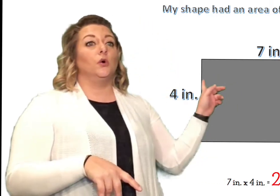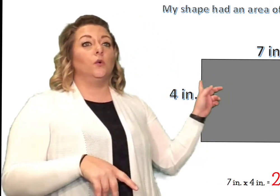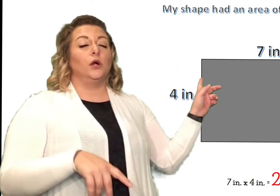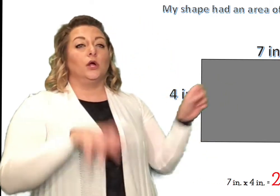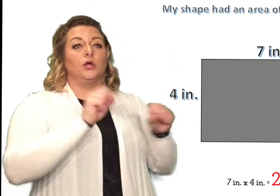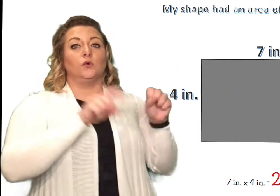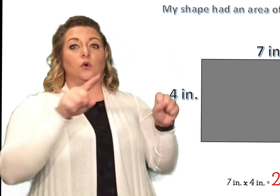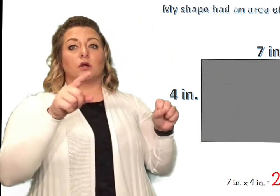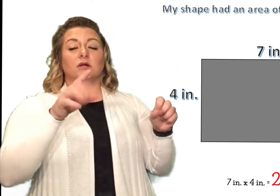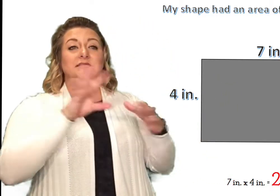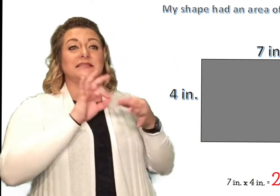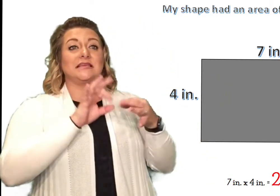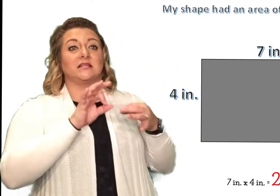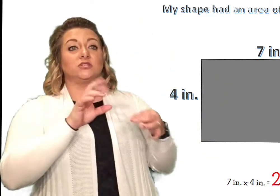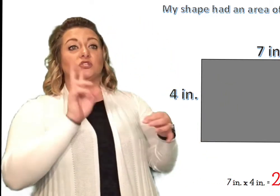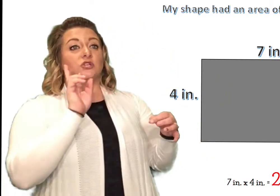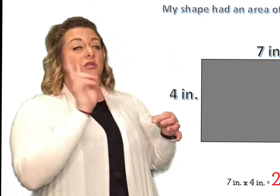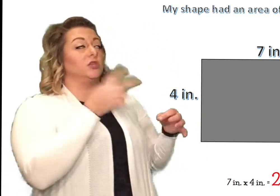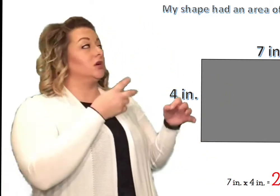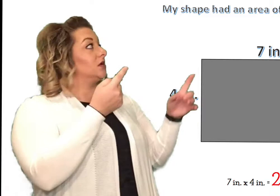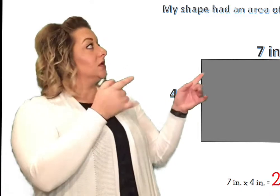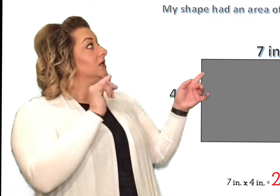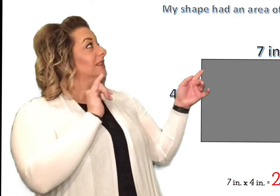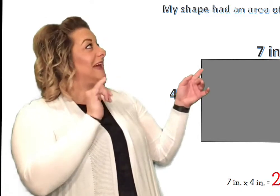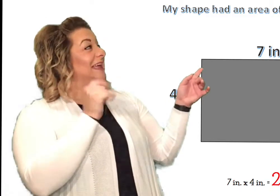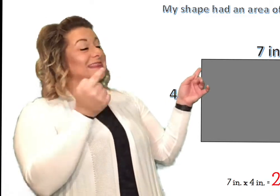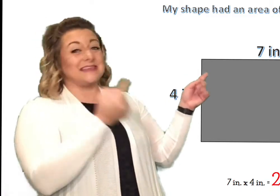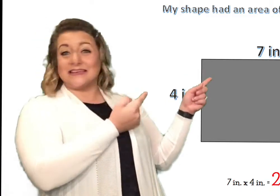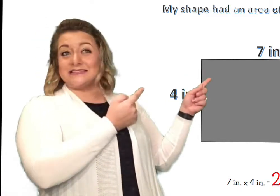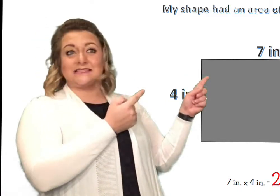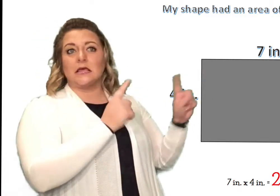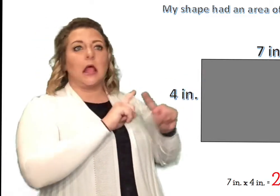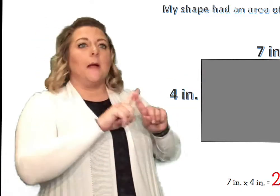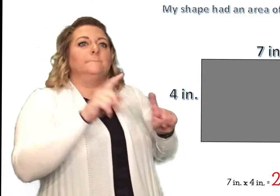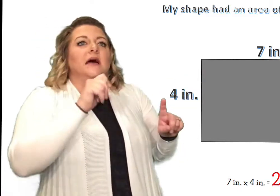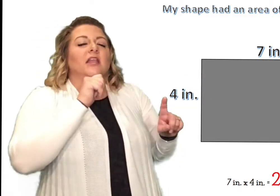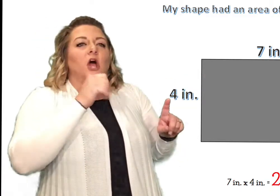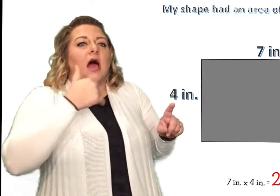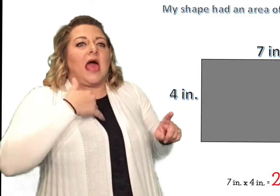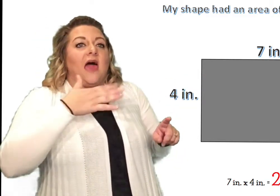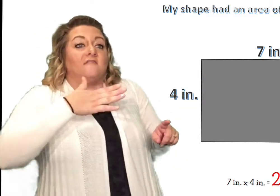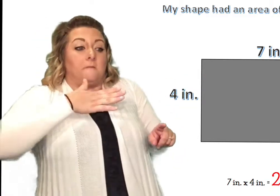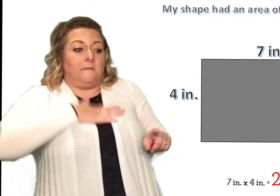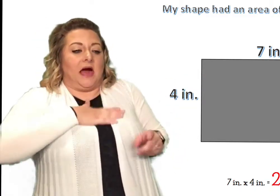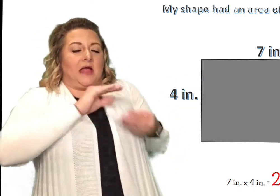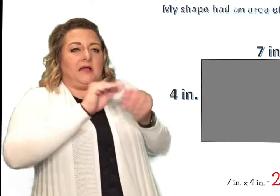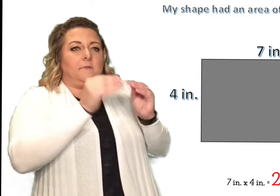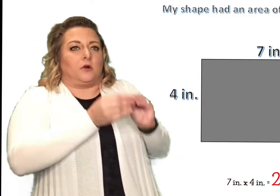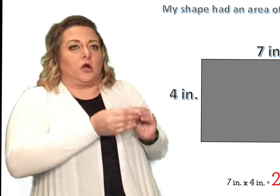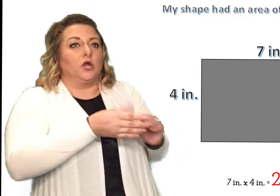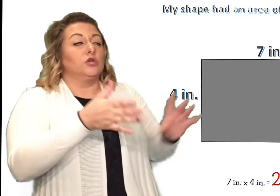So your sentence should look like this, but not have my number.